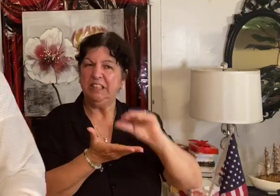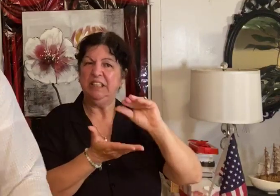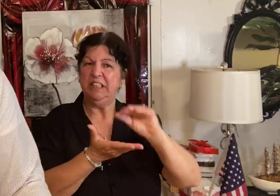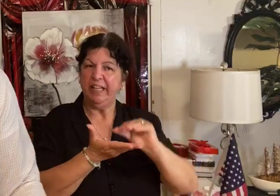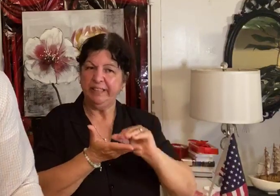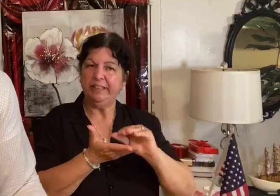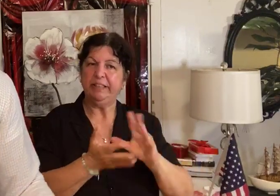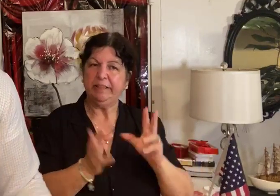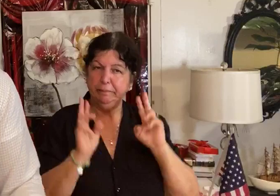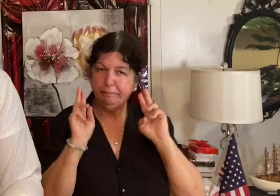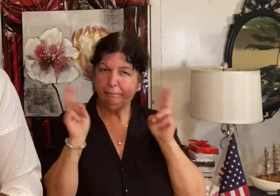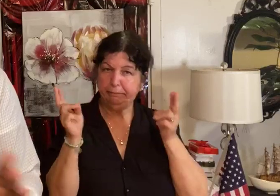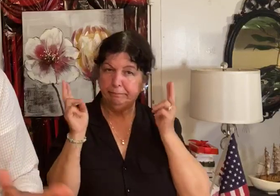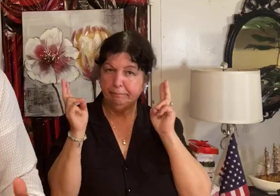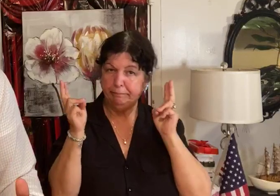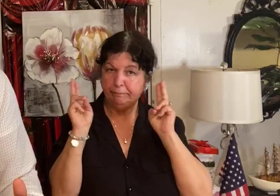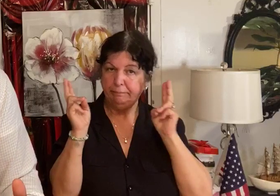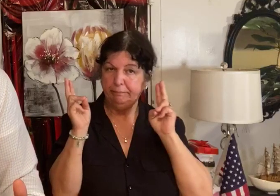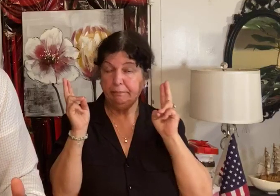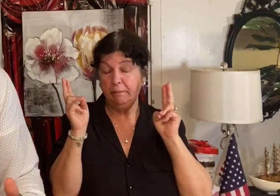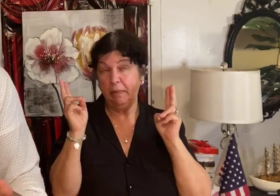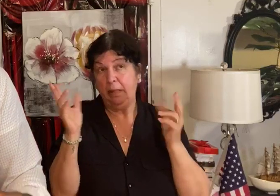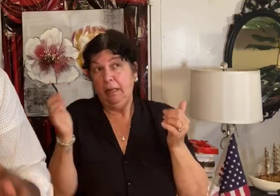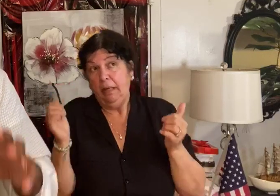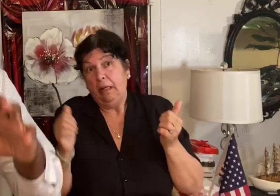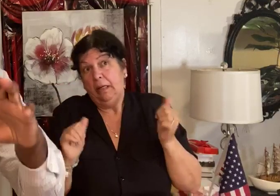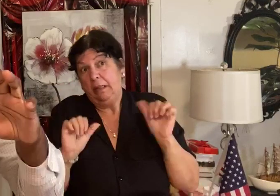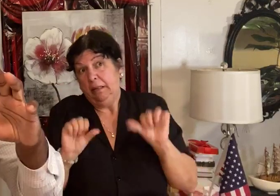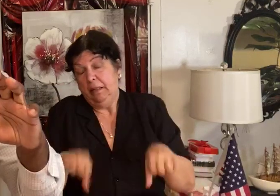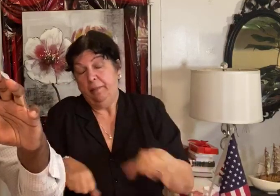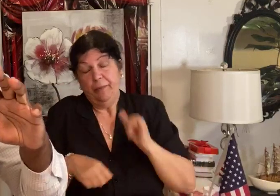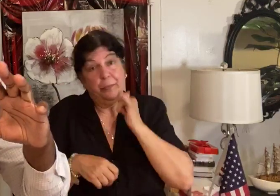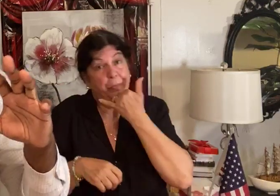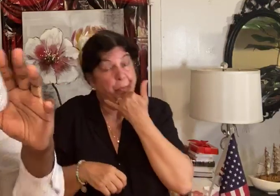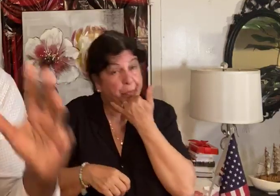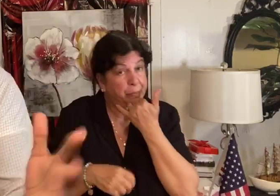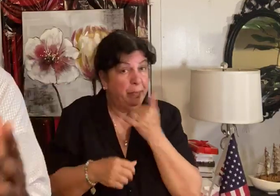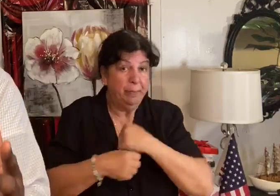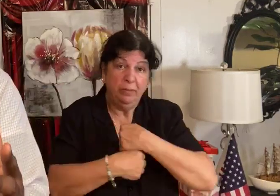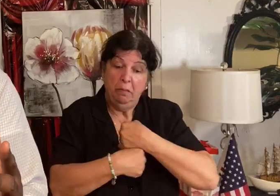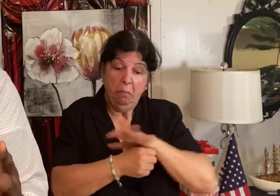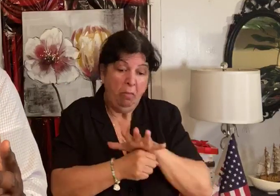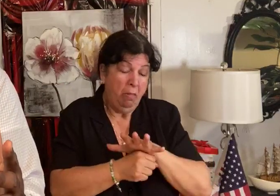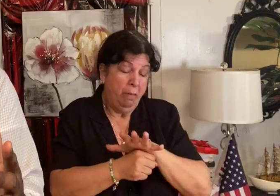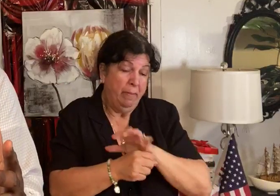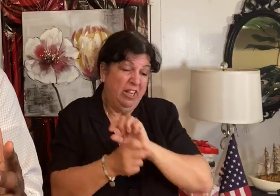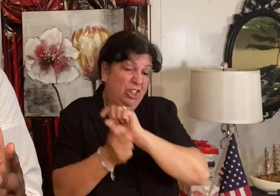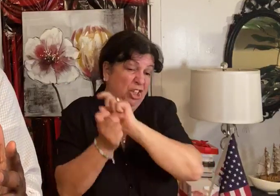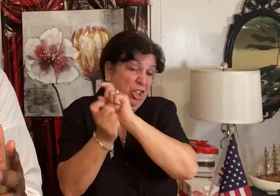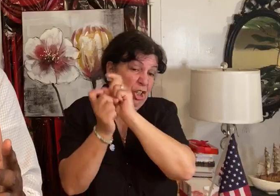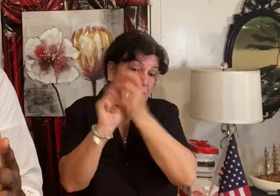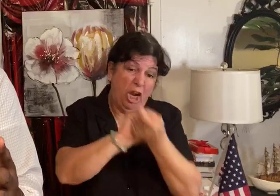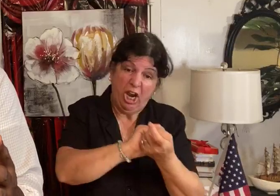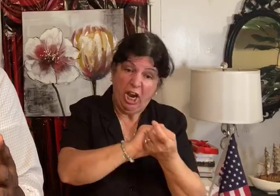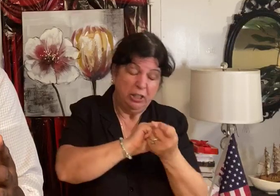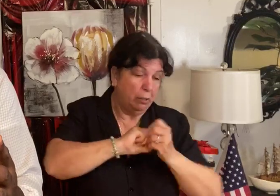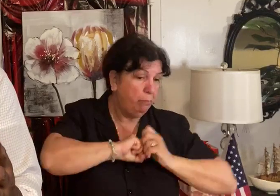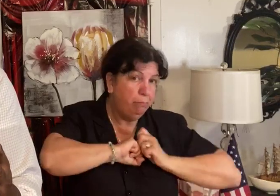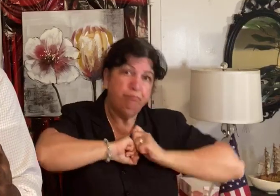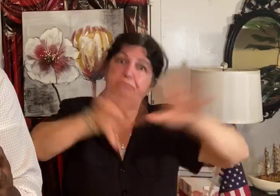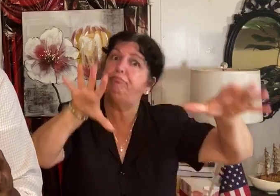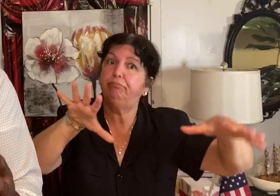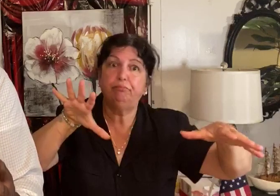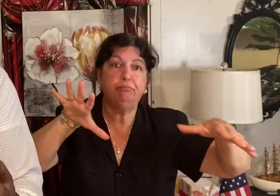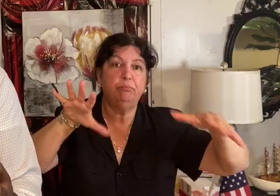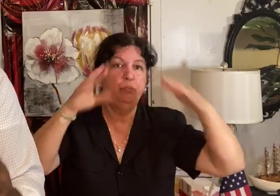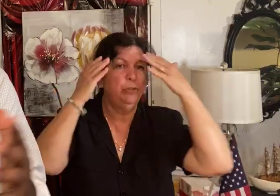in this direction. Now, we could be wrong. The virus may mutate and turn a total